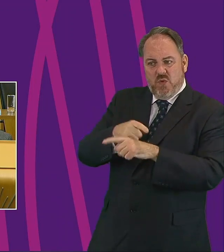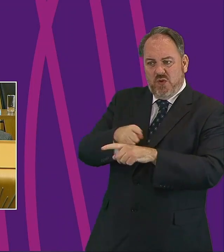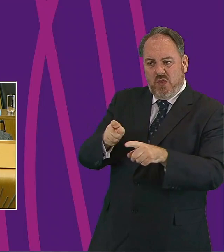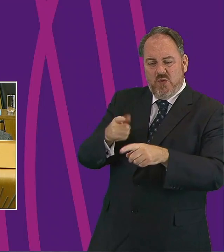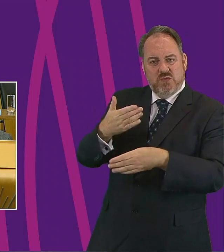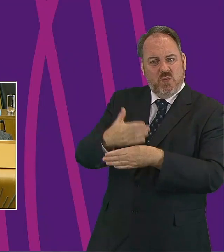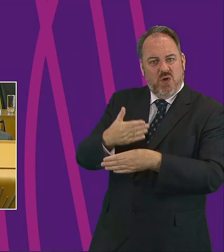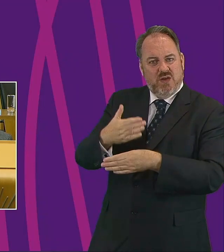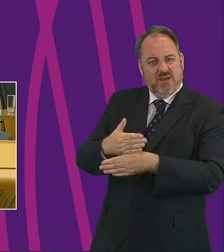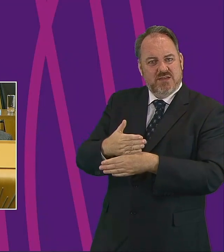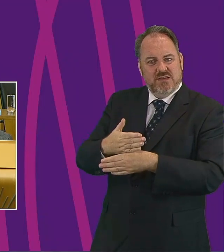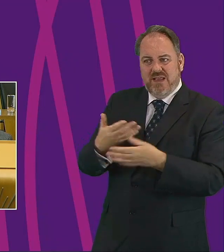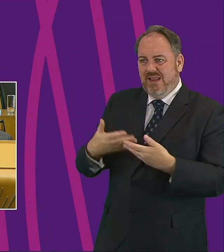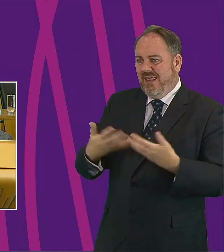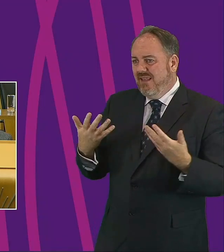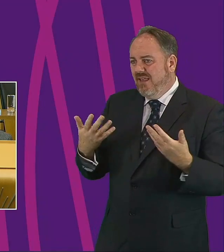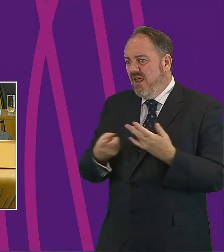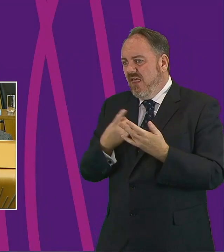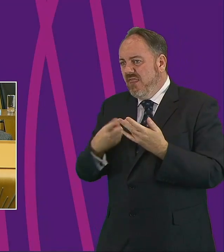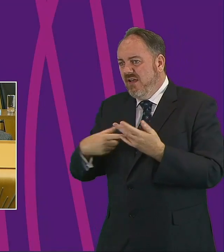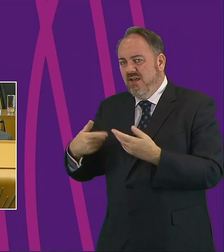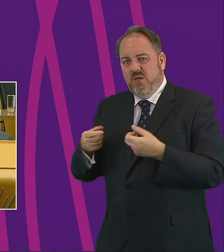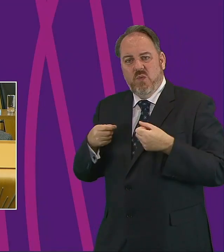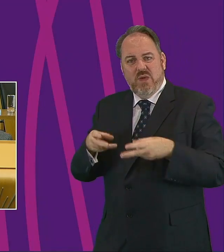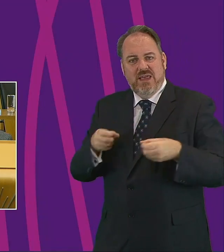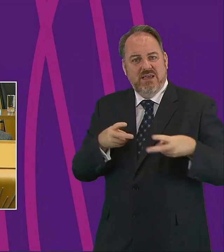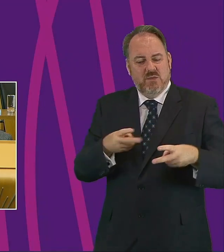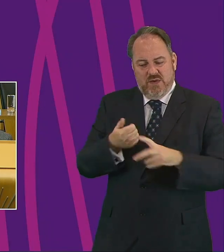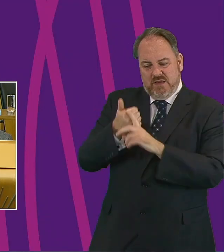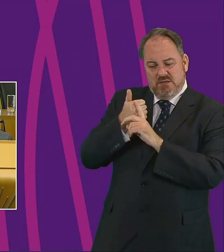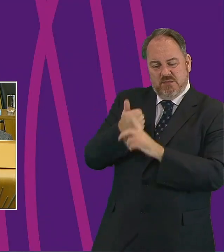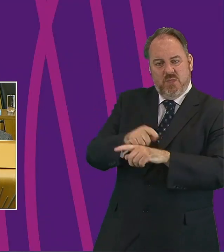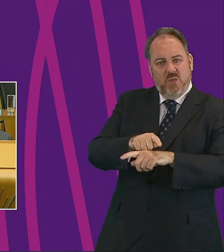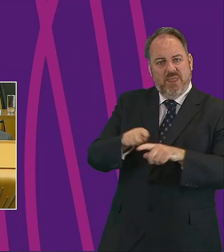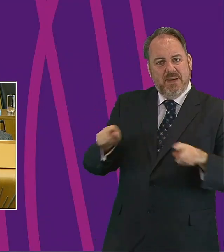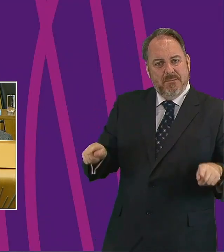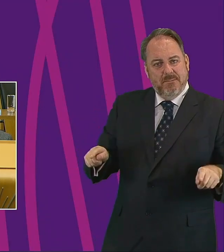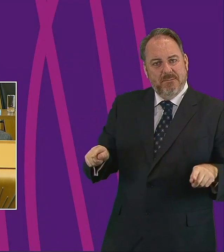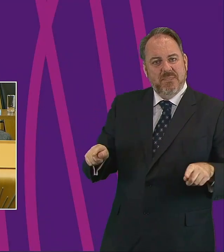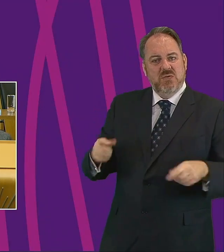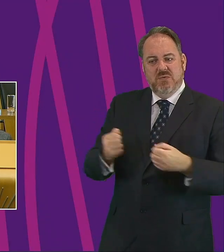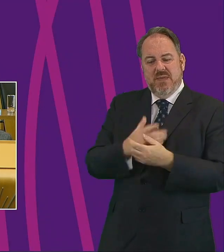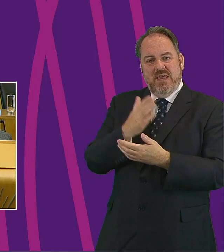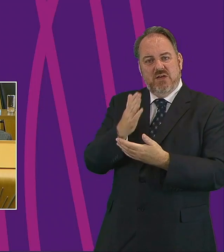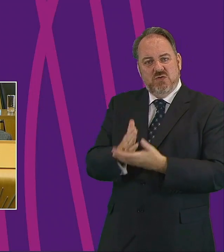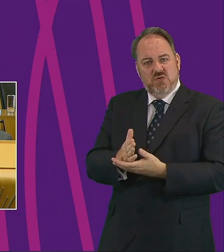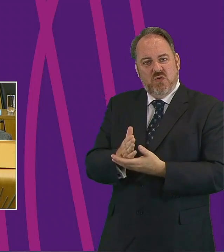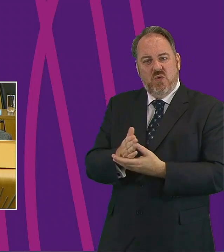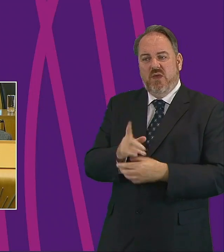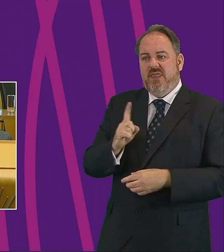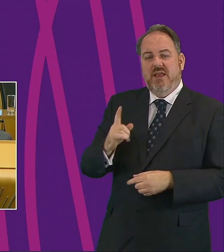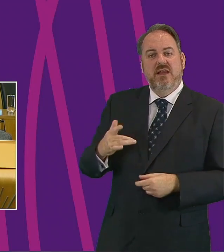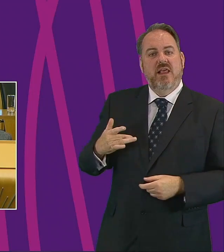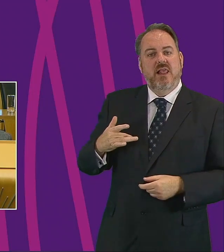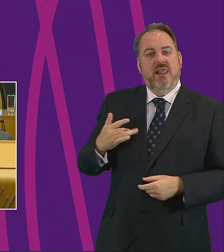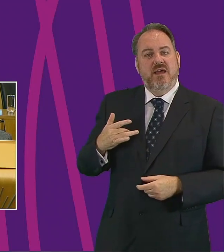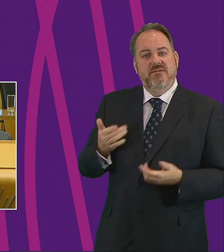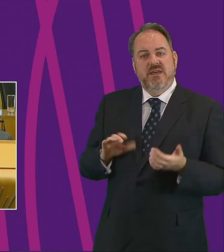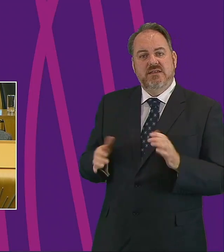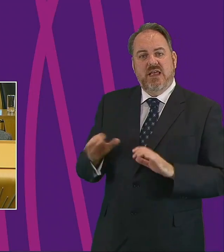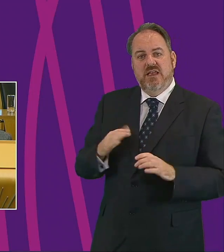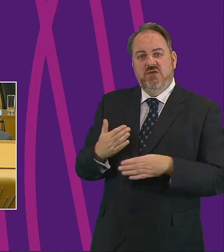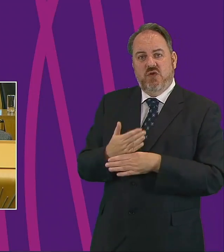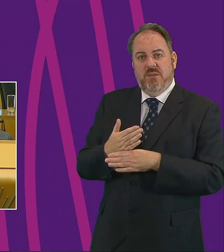whether sector-specific or indeed area-specific support will be available to ensure that important life science jobs are retained in